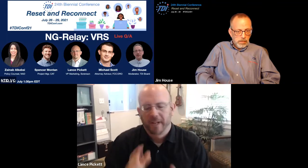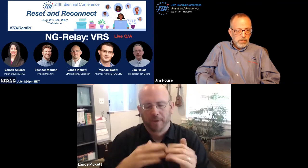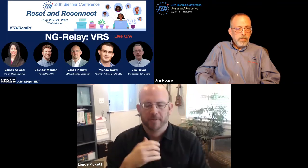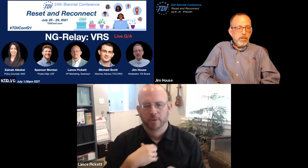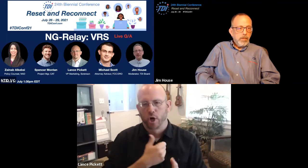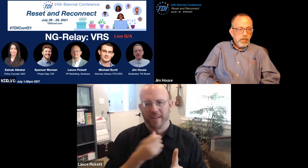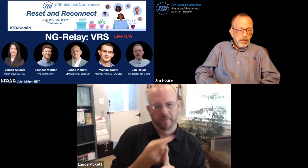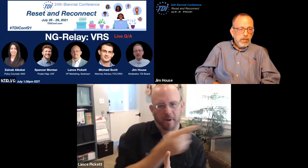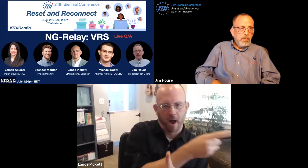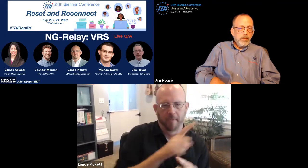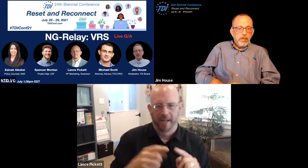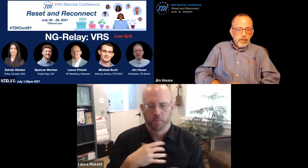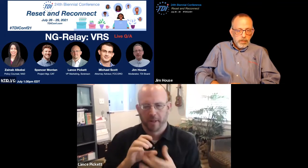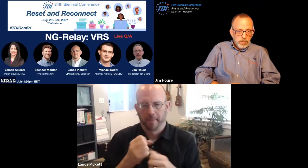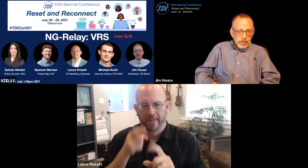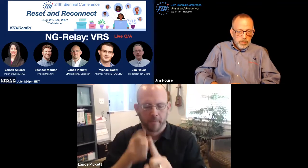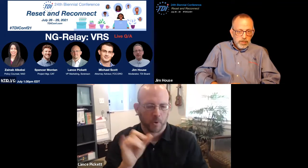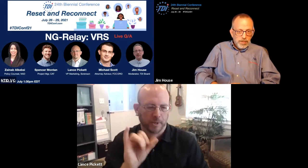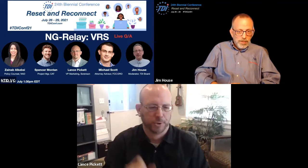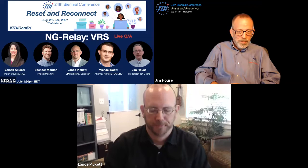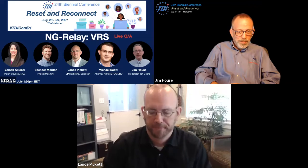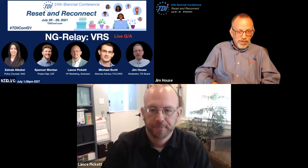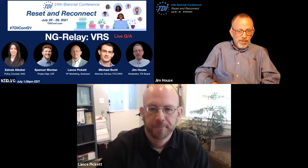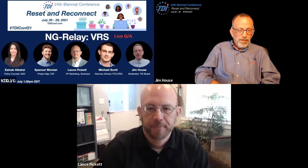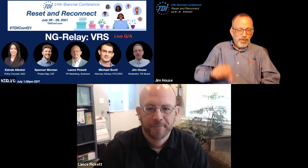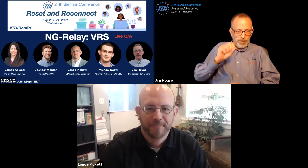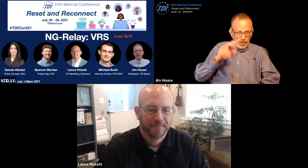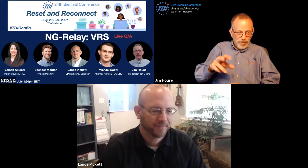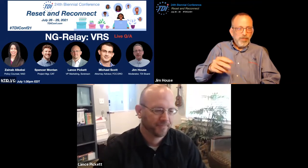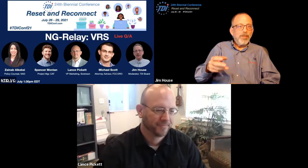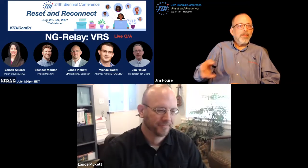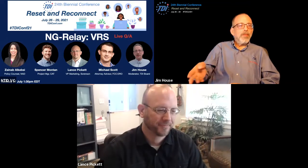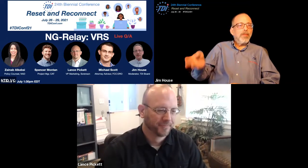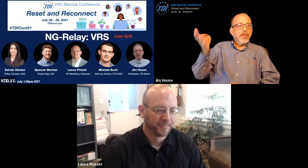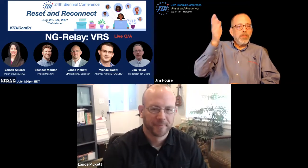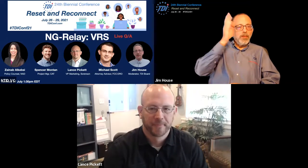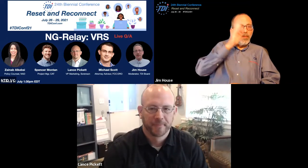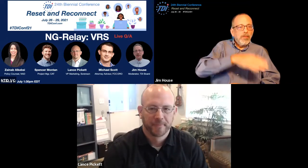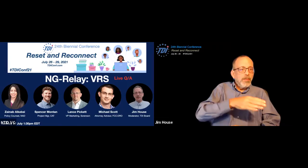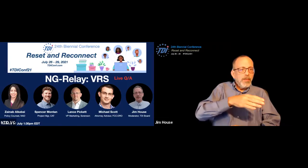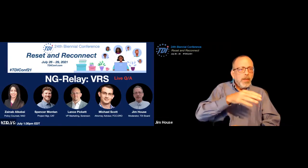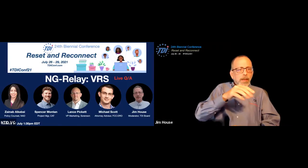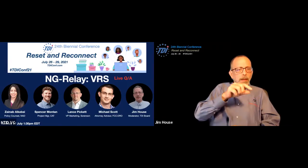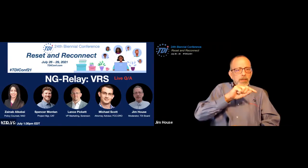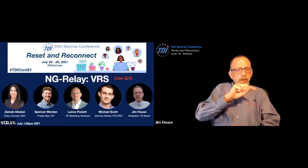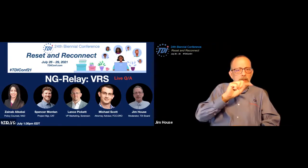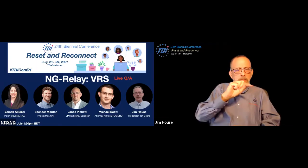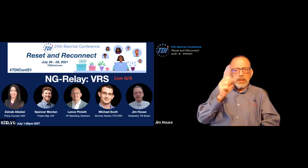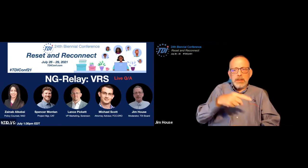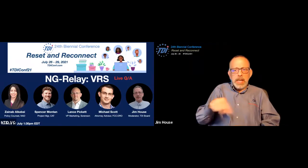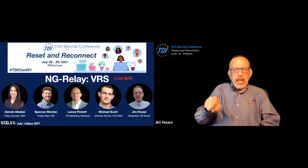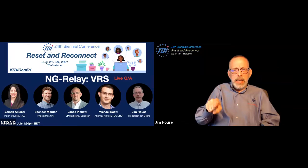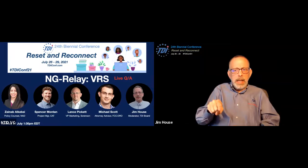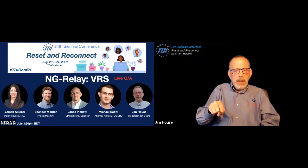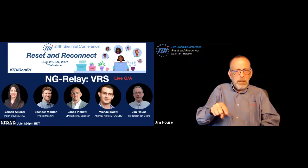cheapest interpreters. Just look about the quality, get the right interpreter. And sorry for going off, but I just wanted to mention that as well.